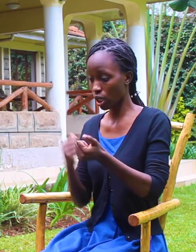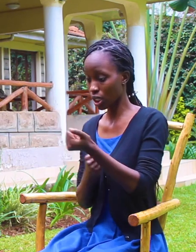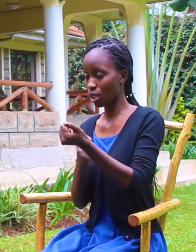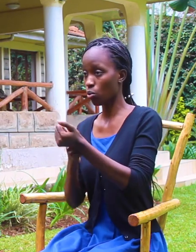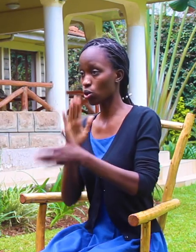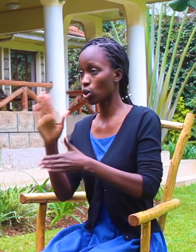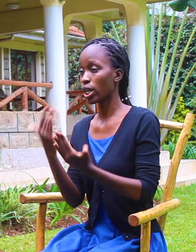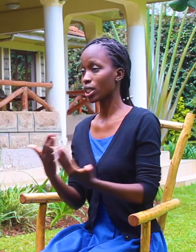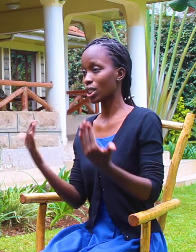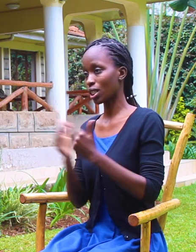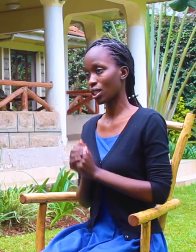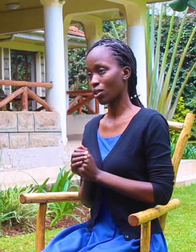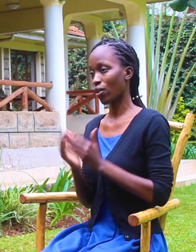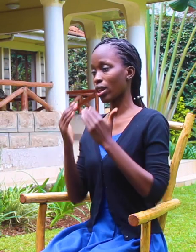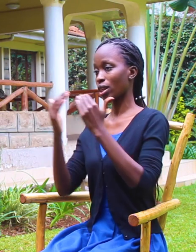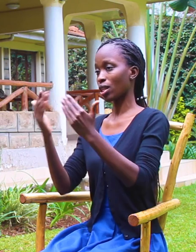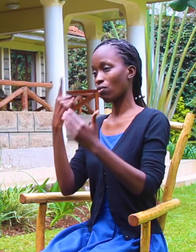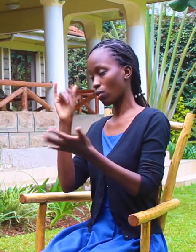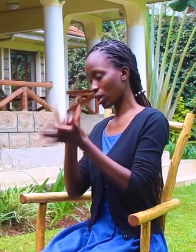it. Thank you very much for that question, Yvonne.